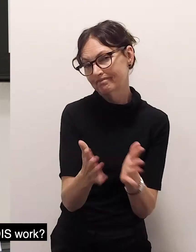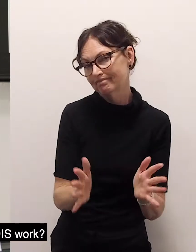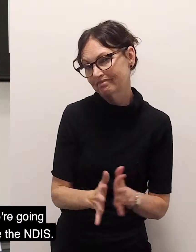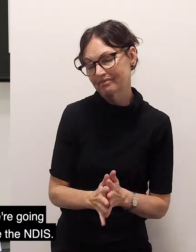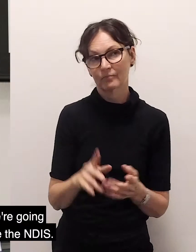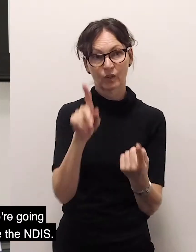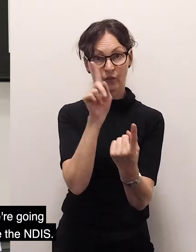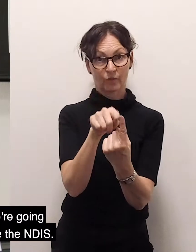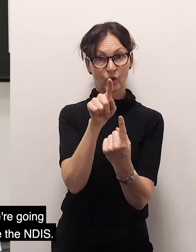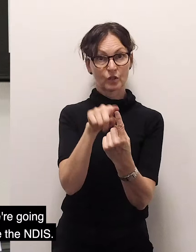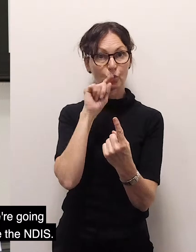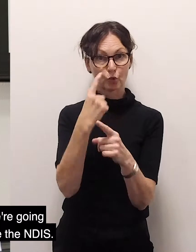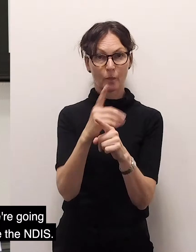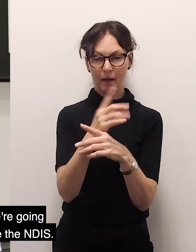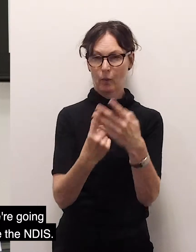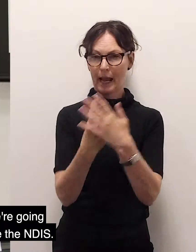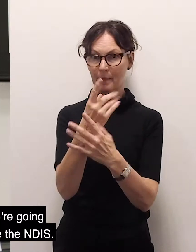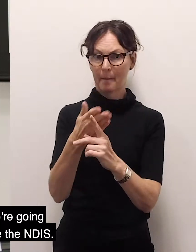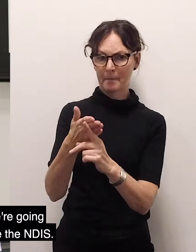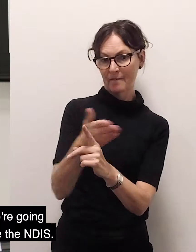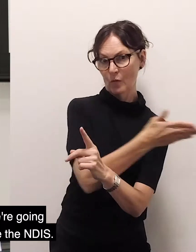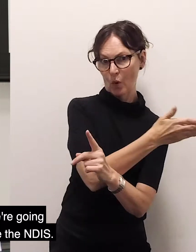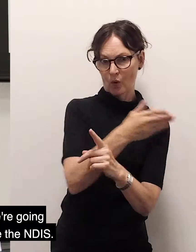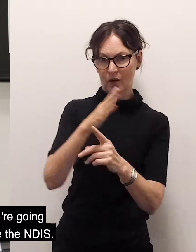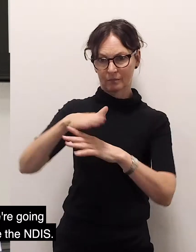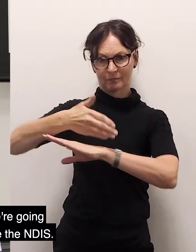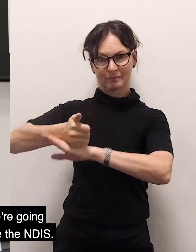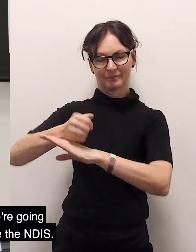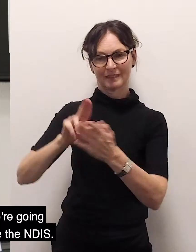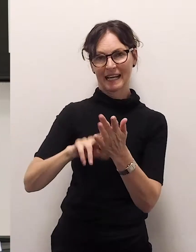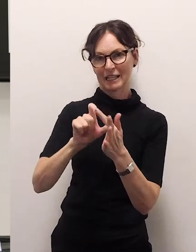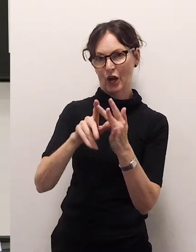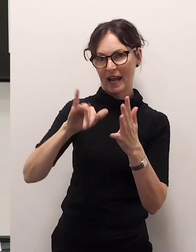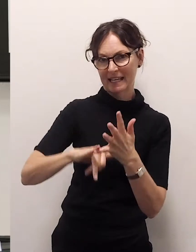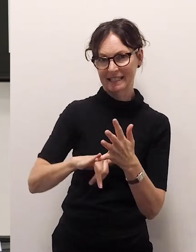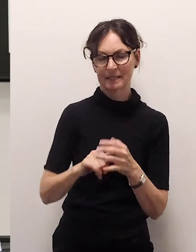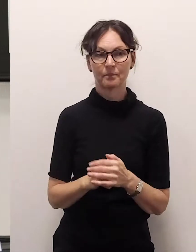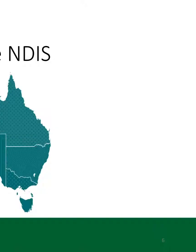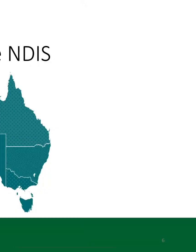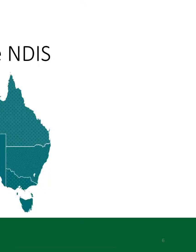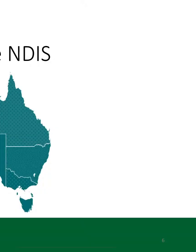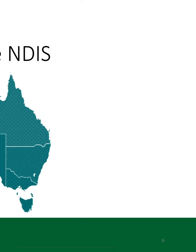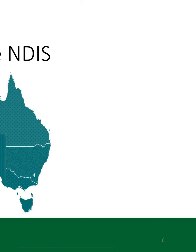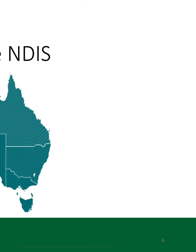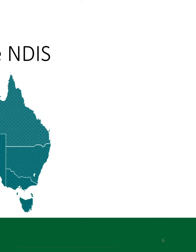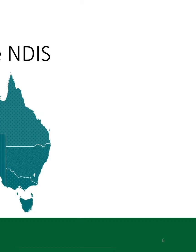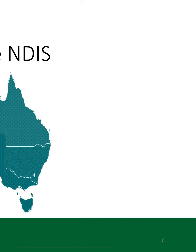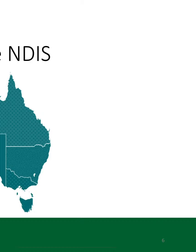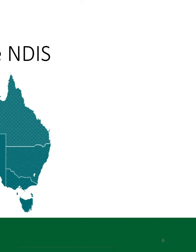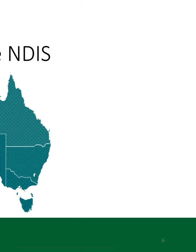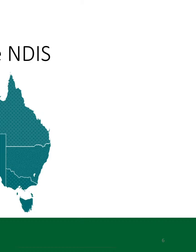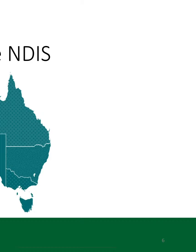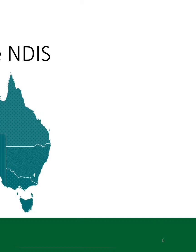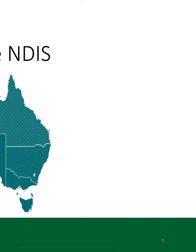work? So first of all, we're going to talk about before the NDIS. Slide saying, Before